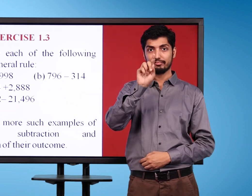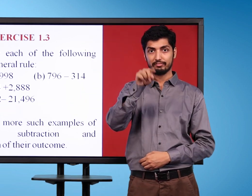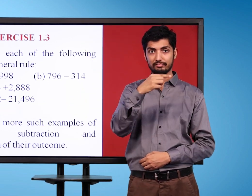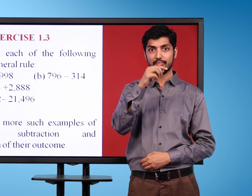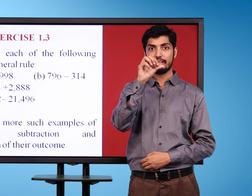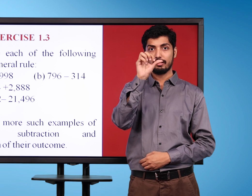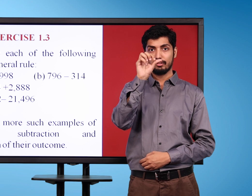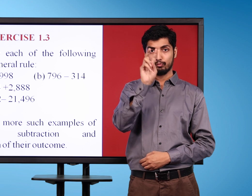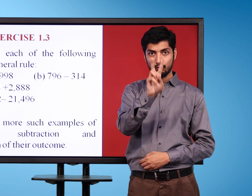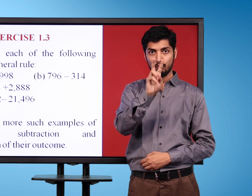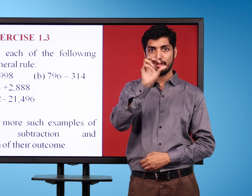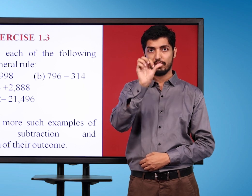28,292 minus